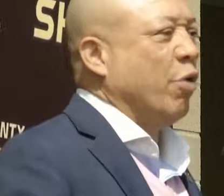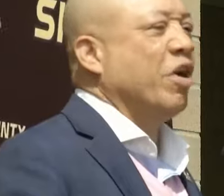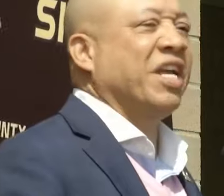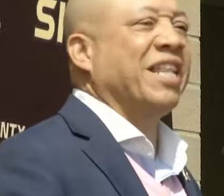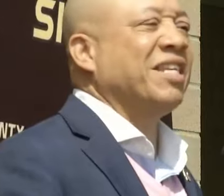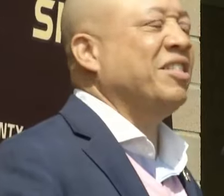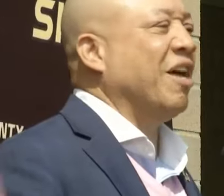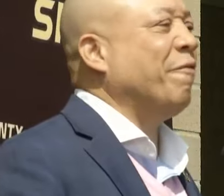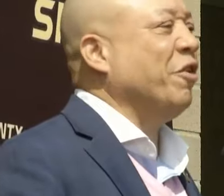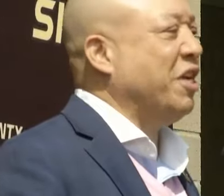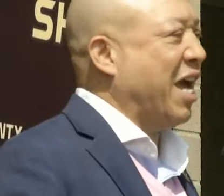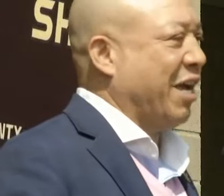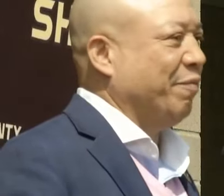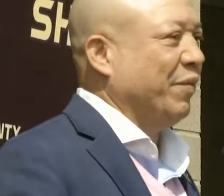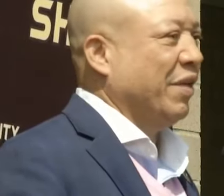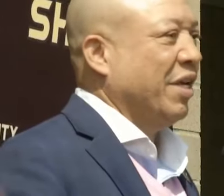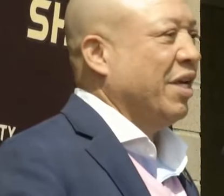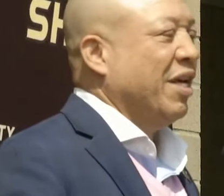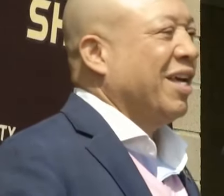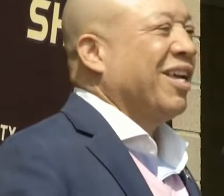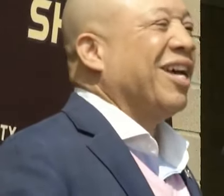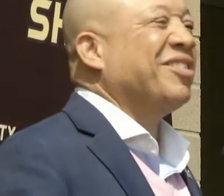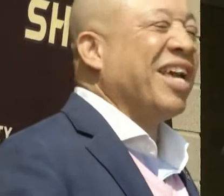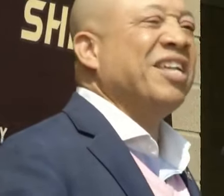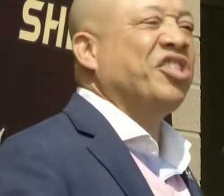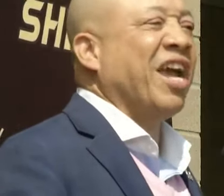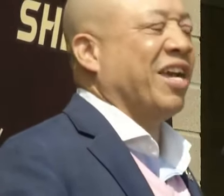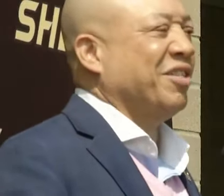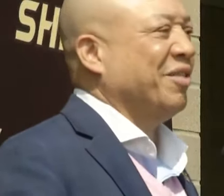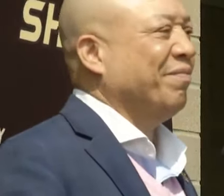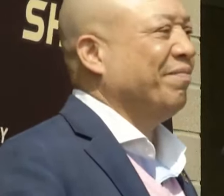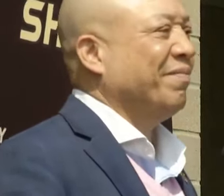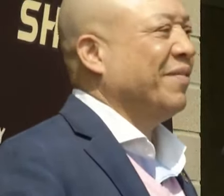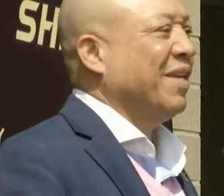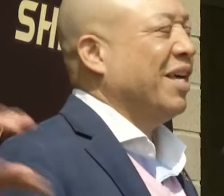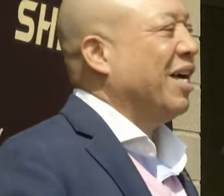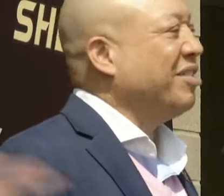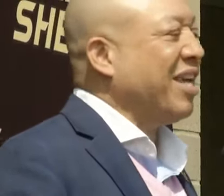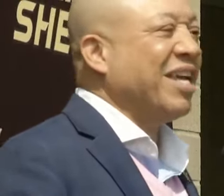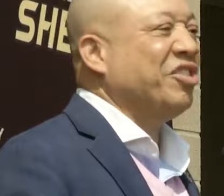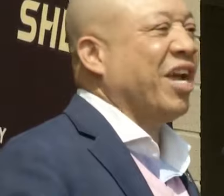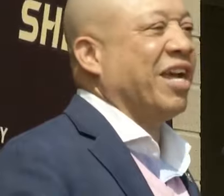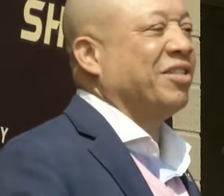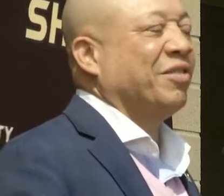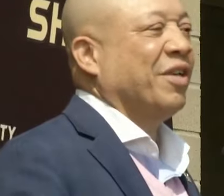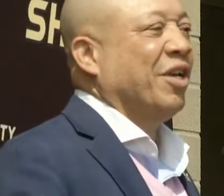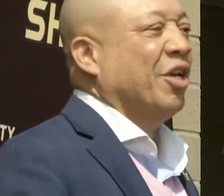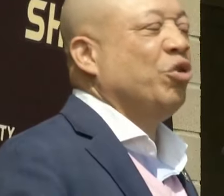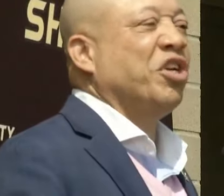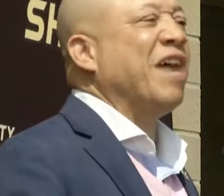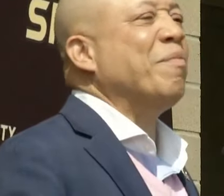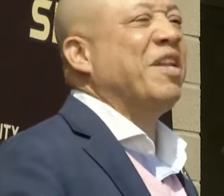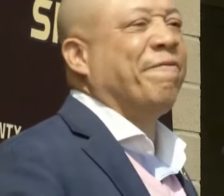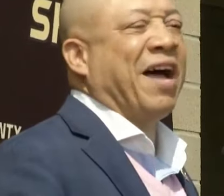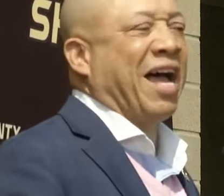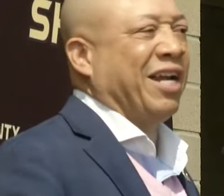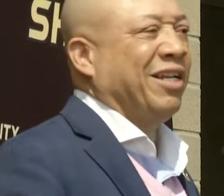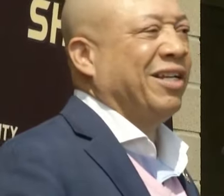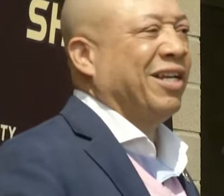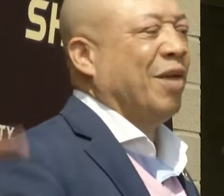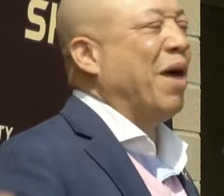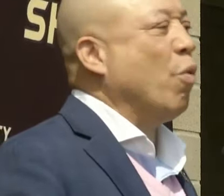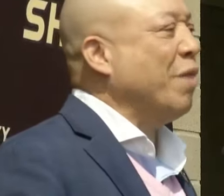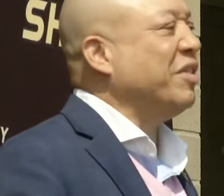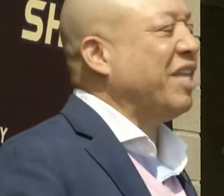partnership in order to get this done for me today. A second chance. A second chance. You should never be